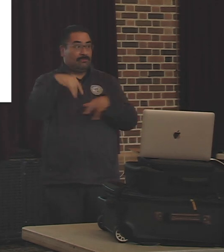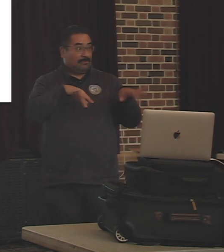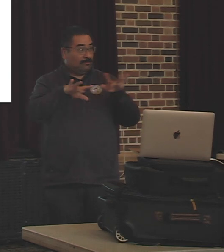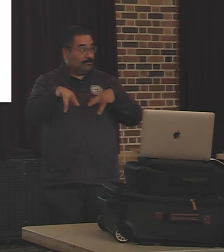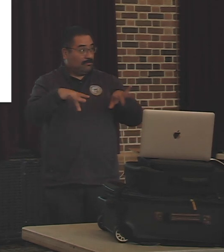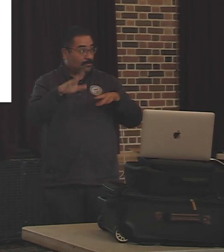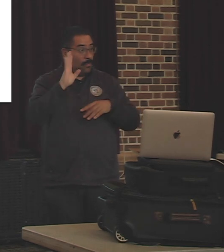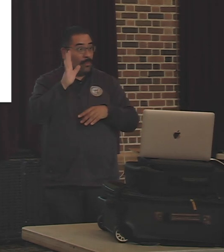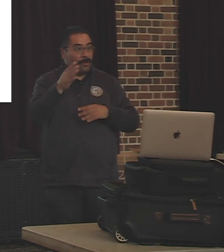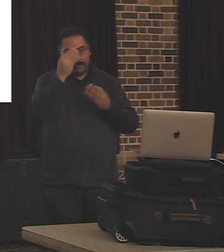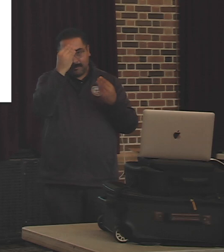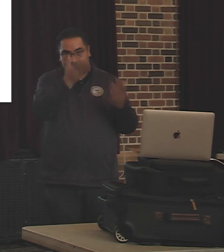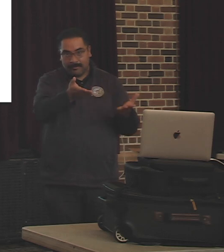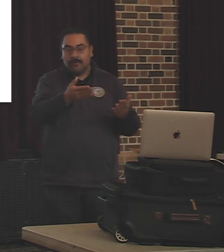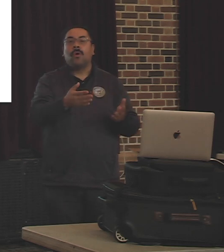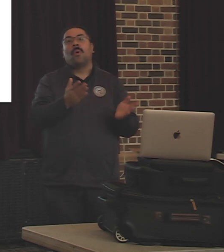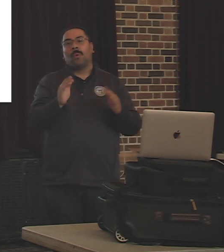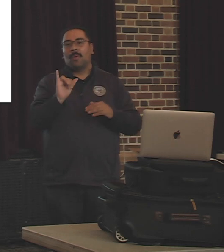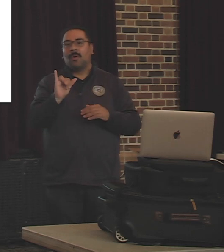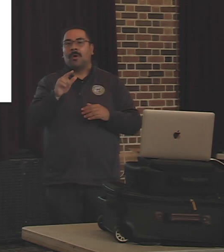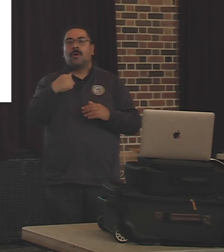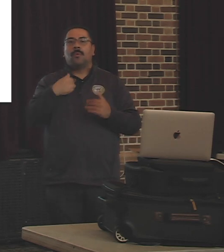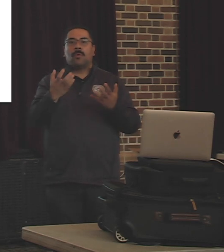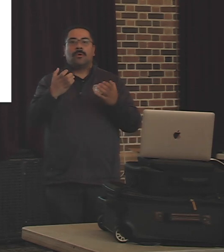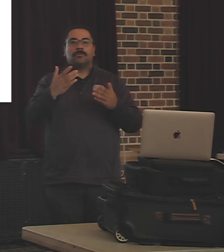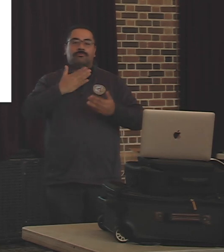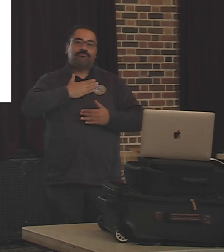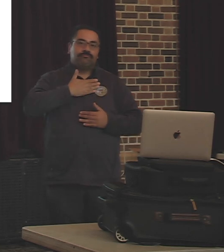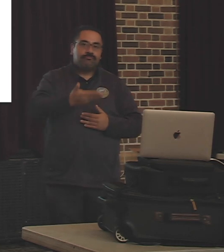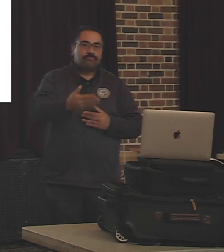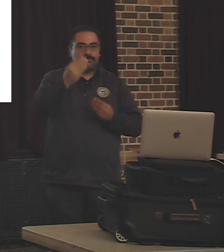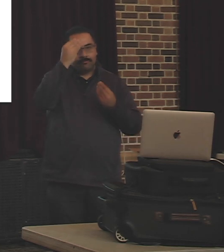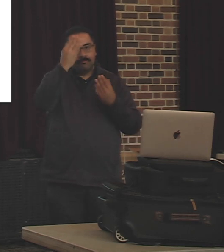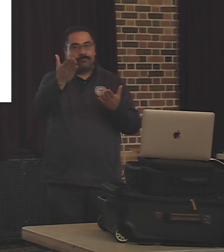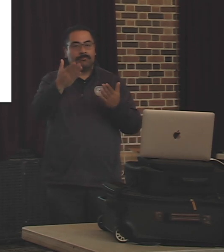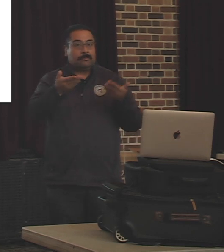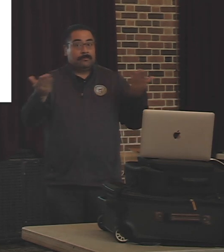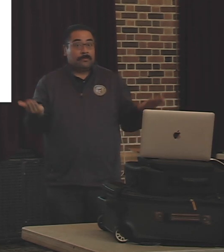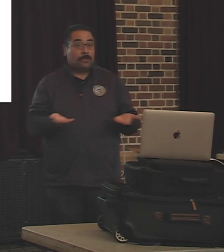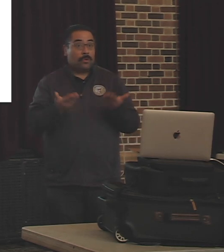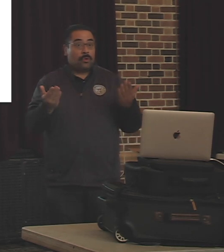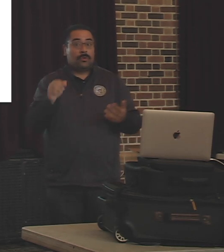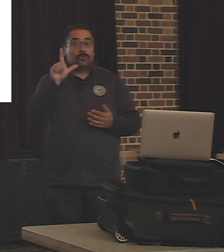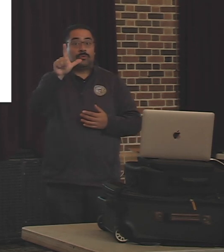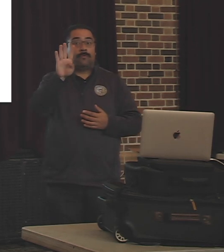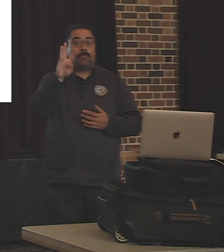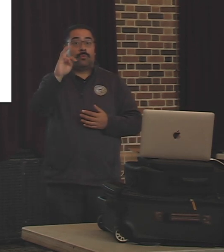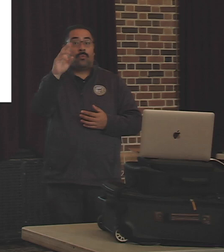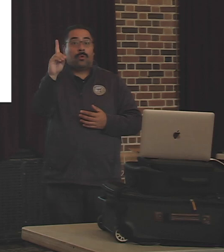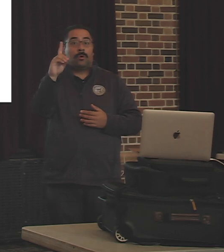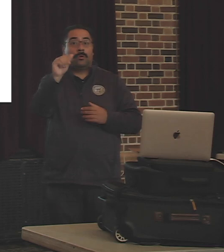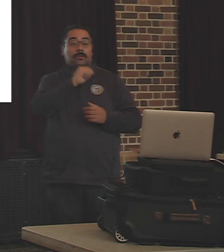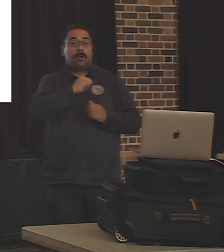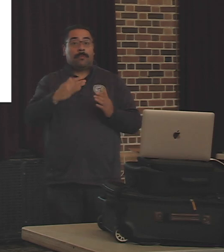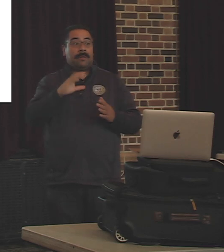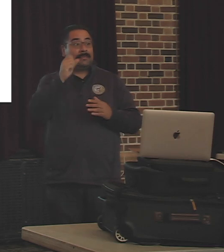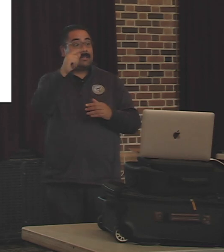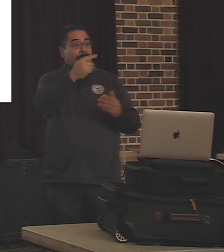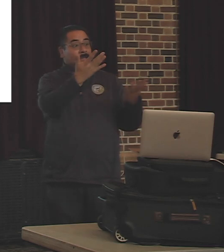recorded, and we want to acknowledge the presence of 24th Ward Alderwoman